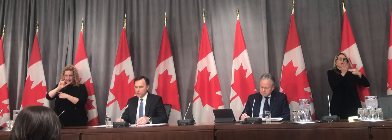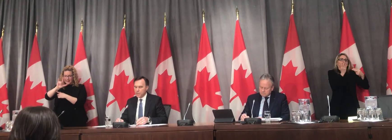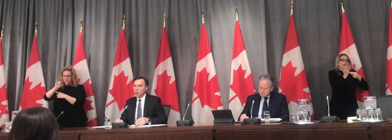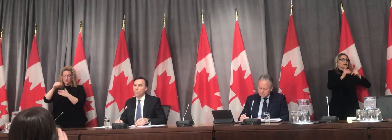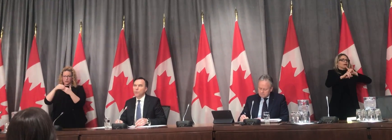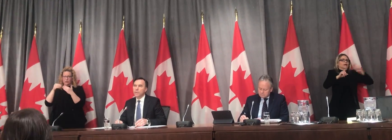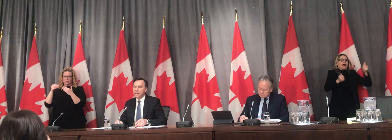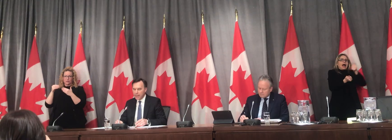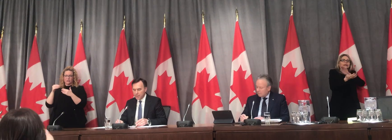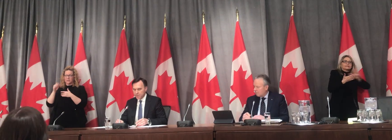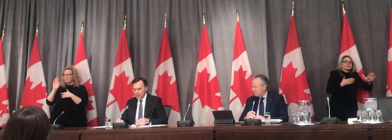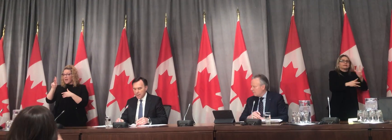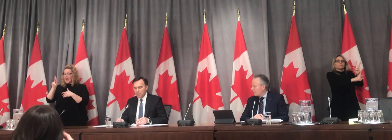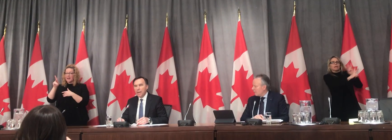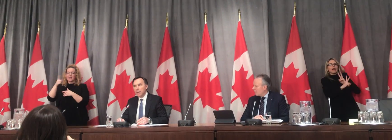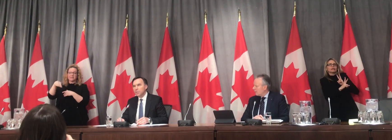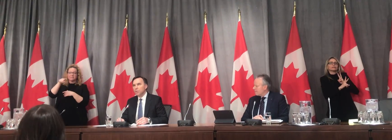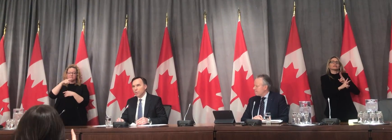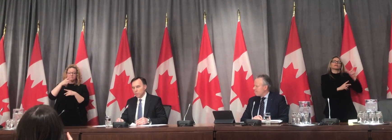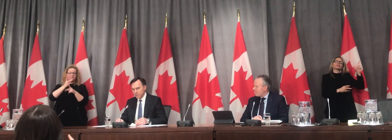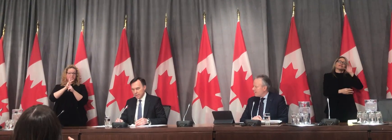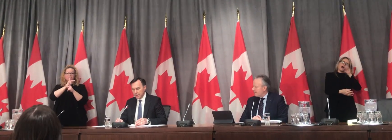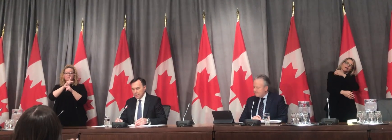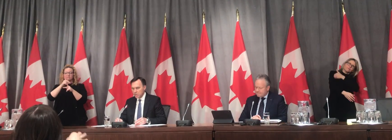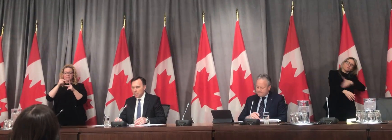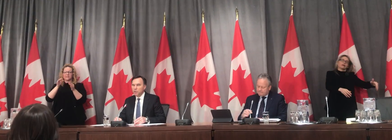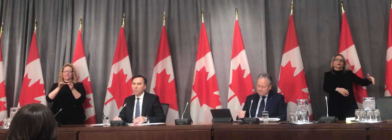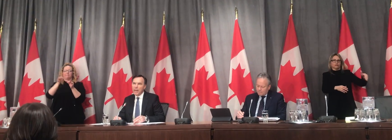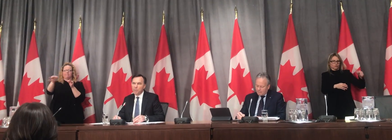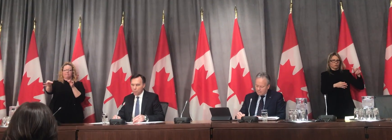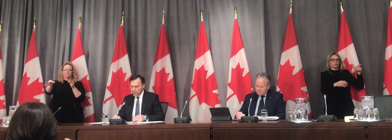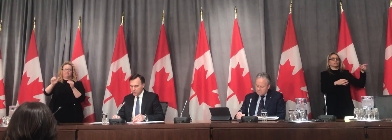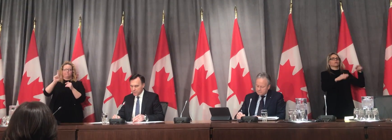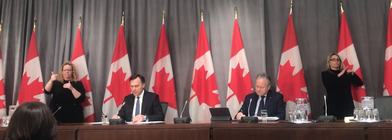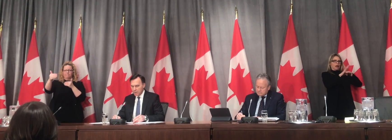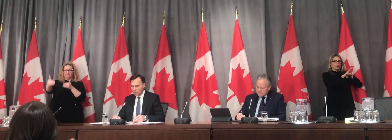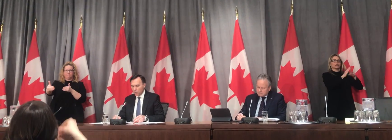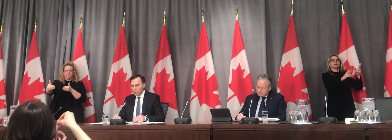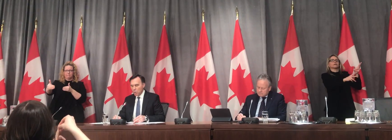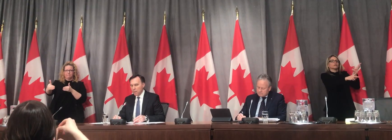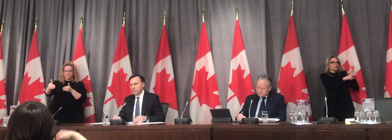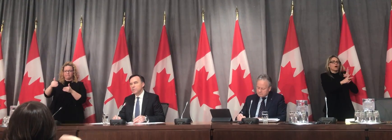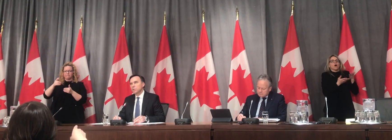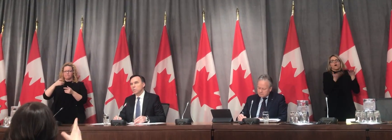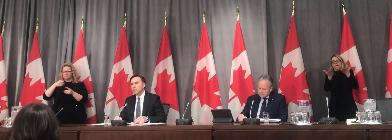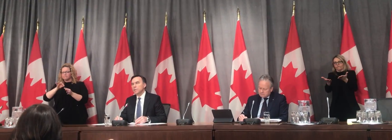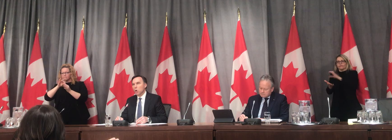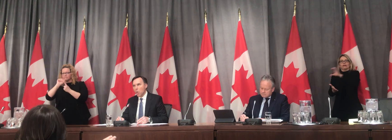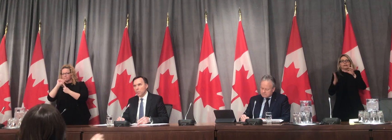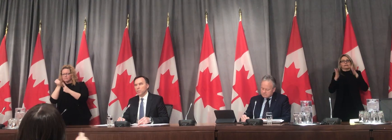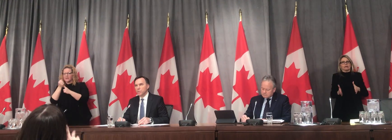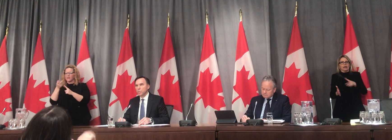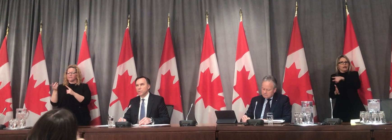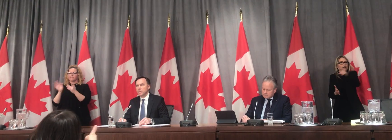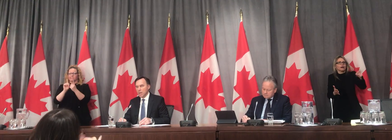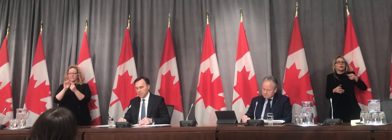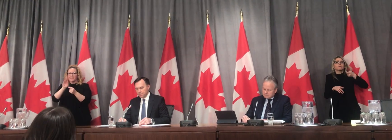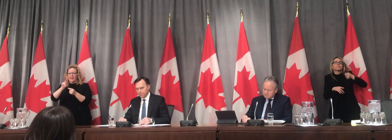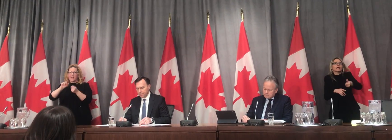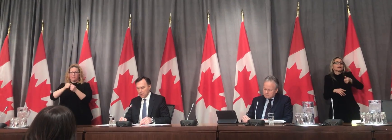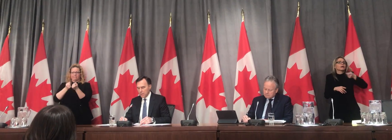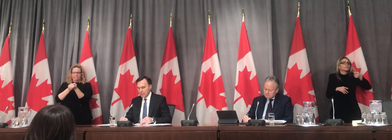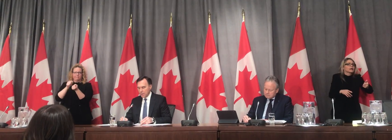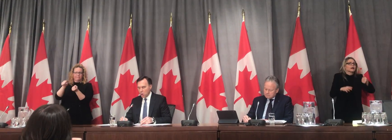mortgage lenders can offer Canadians payment deferrals, special payment arrangements, or other options to assist homeowners through this